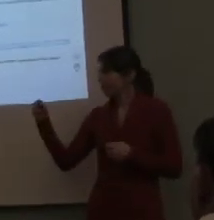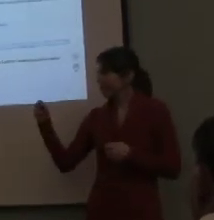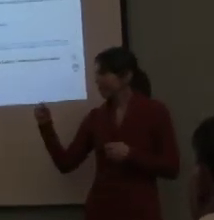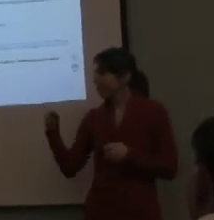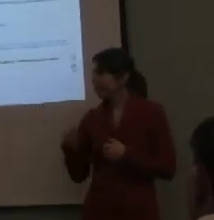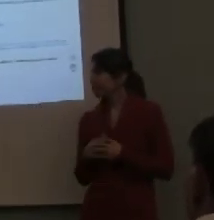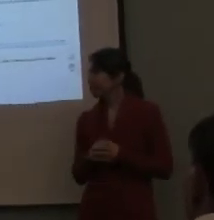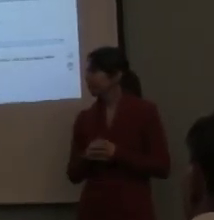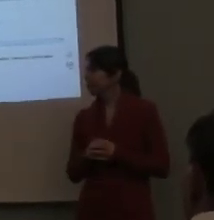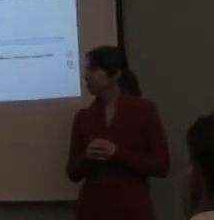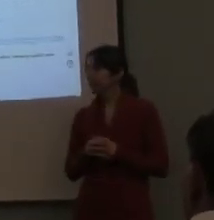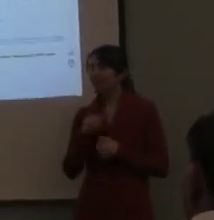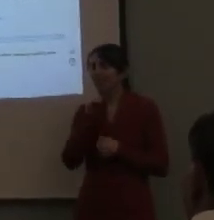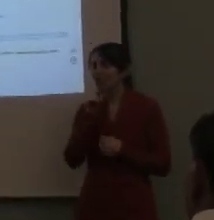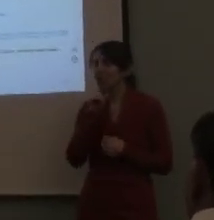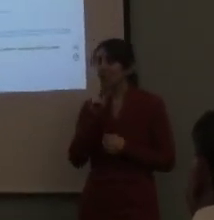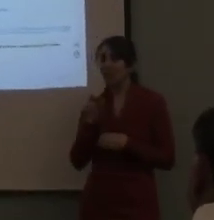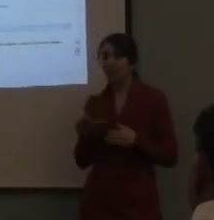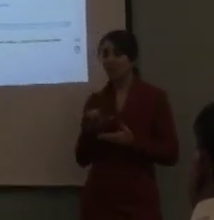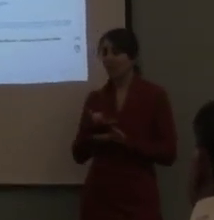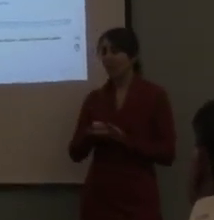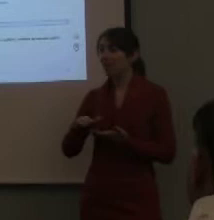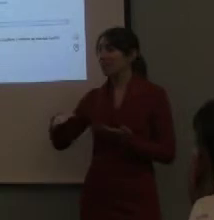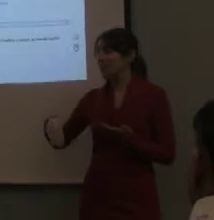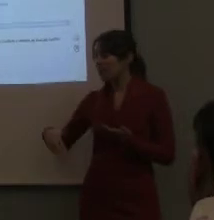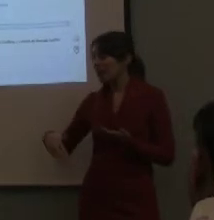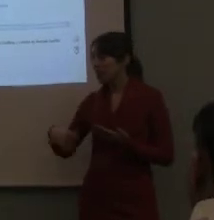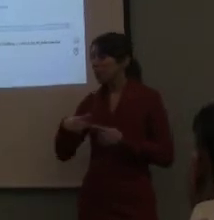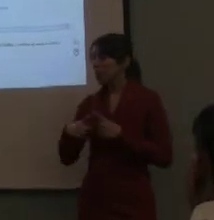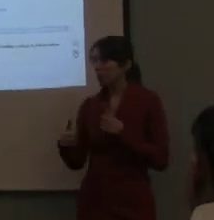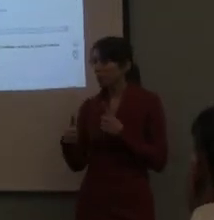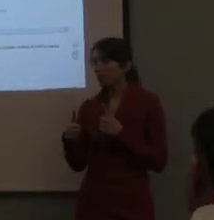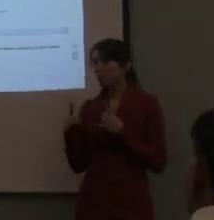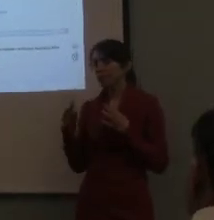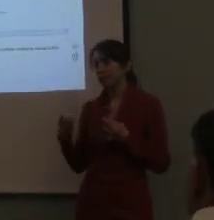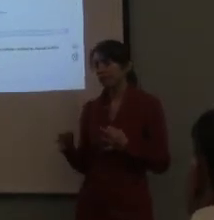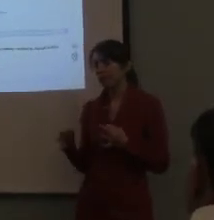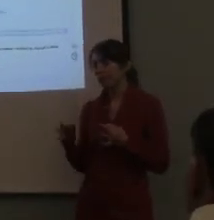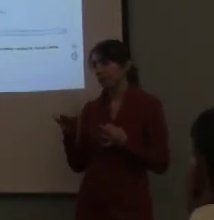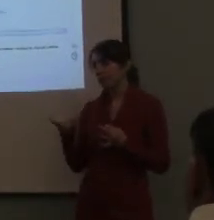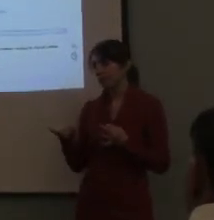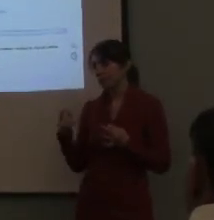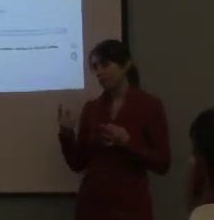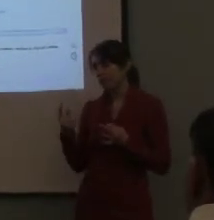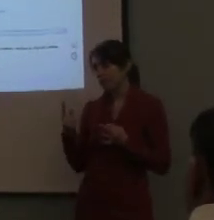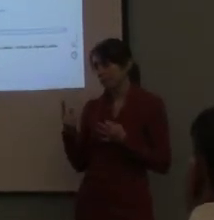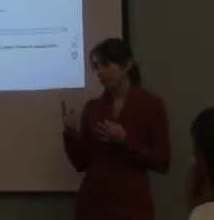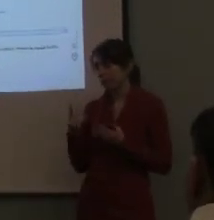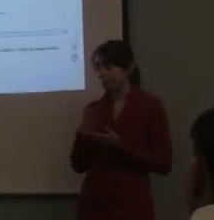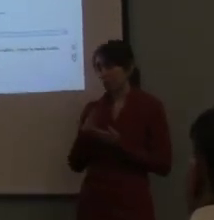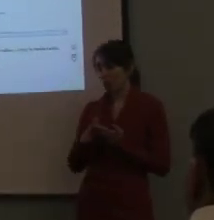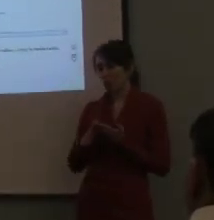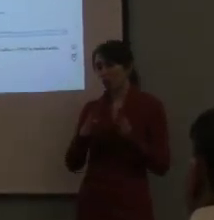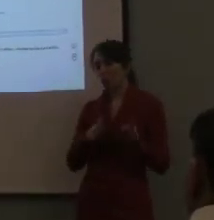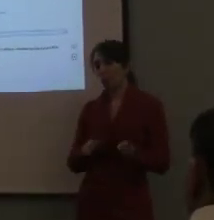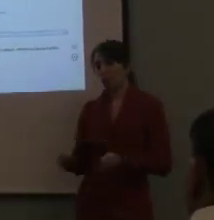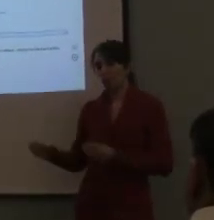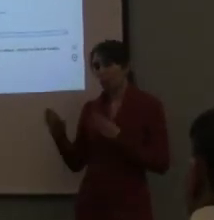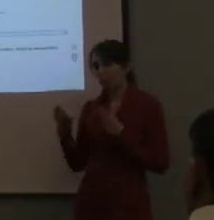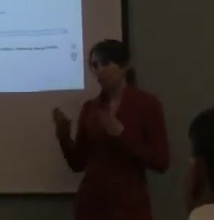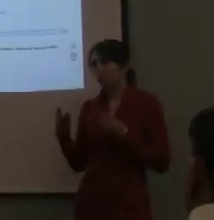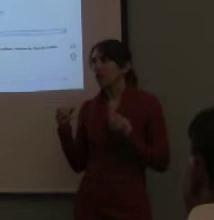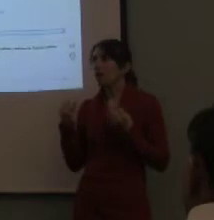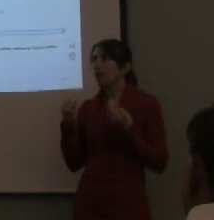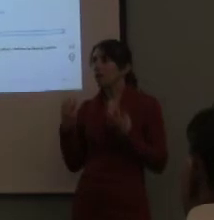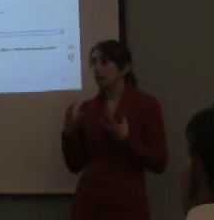I haven't really done that yet, but certainly that is part of the plan. A lot